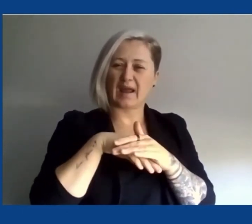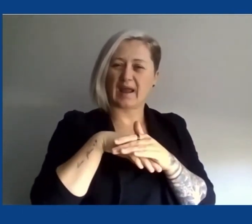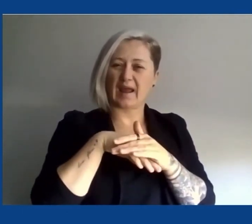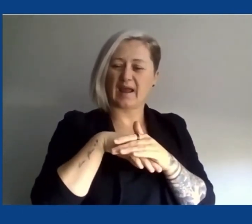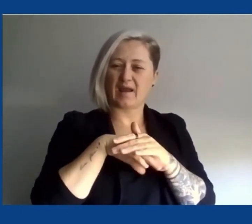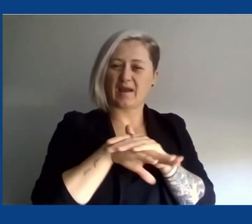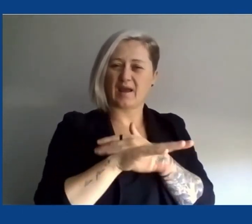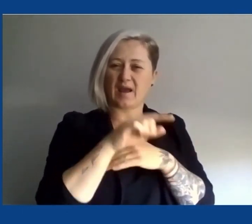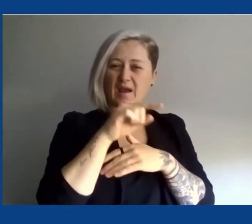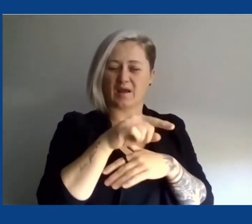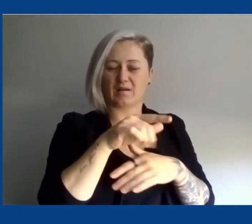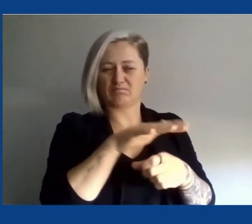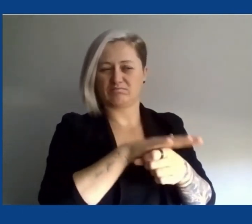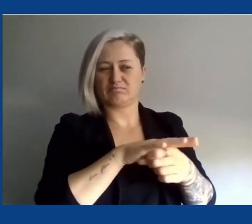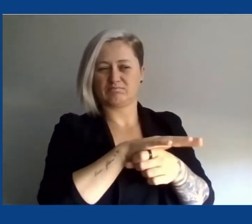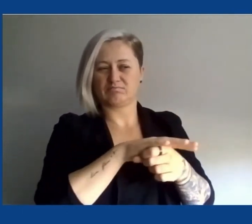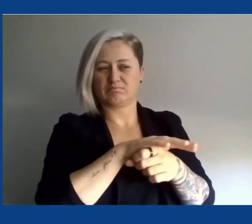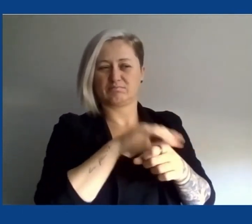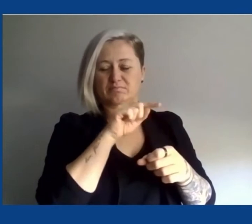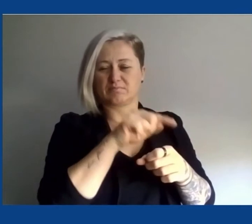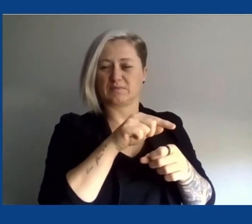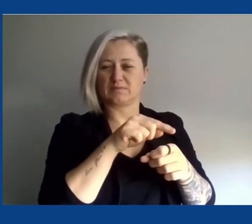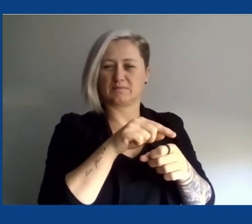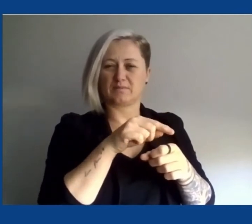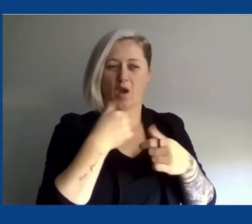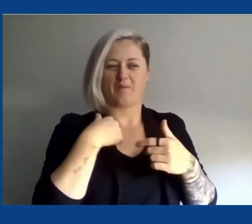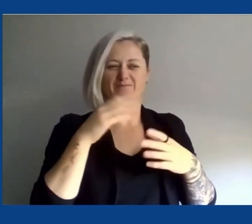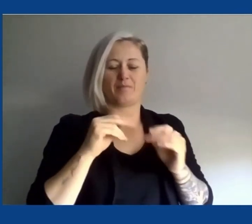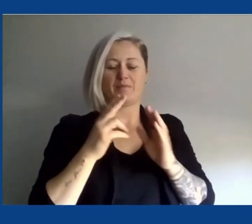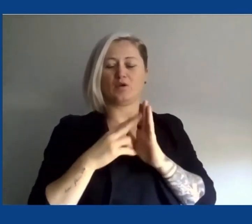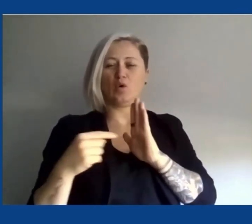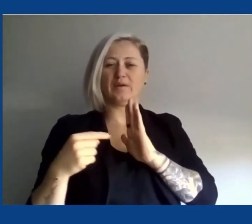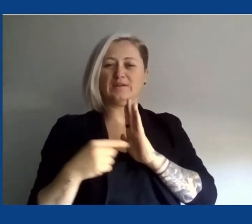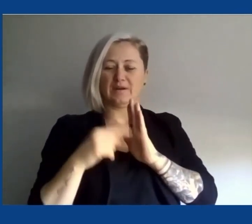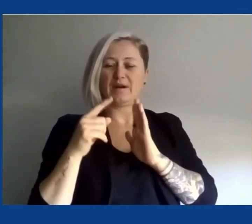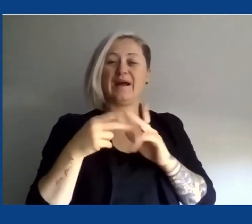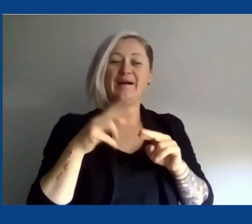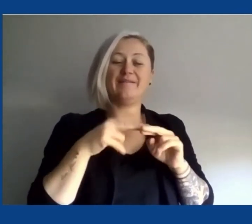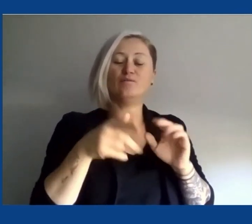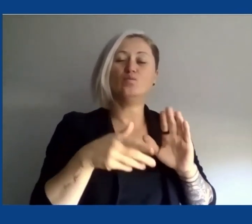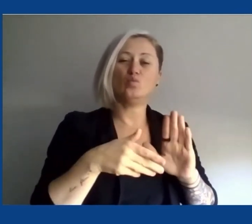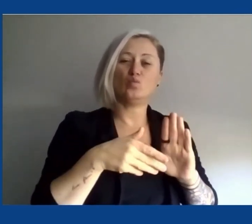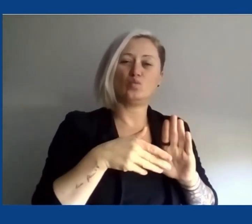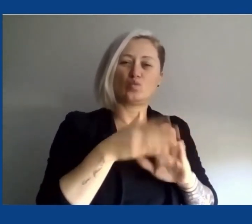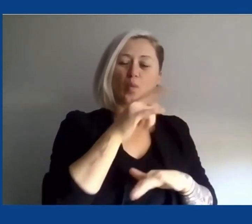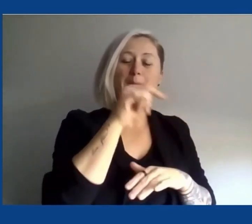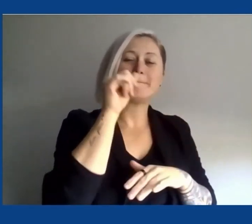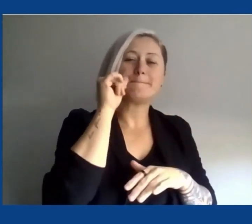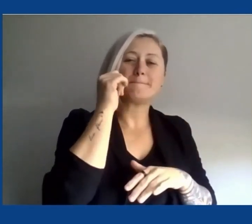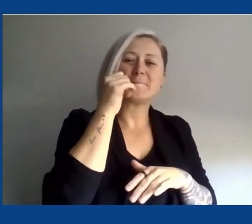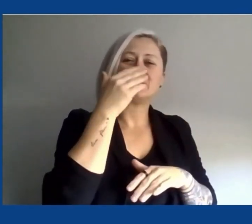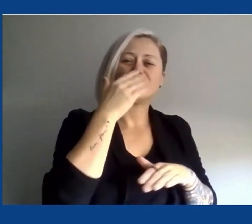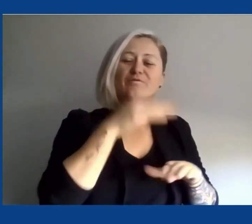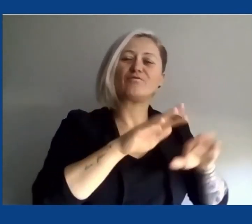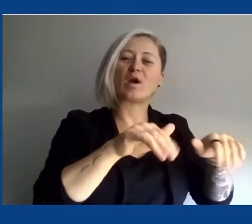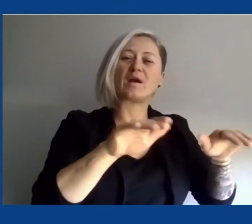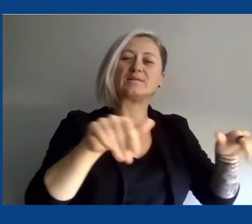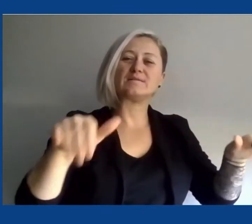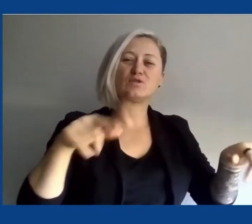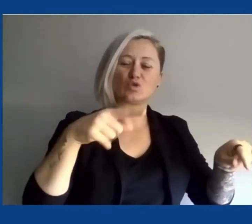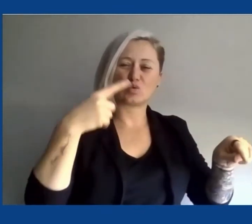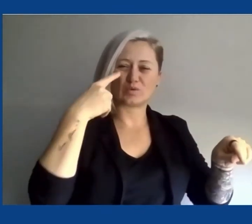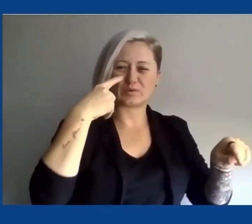a designated area. And look, I'm from the Northern Territory, and if you go to the beachfront, you'll see non-Indigenous people drinking as much